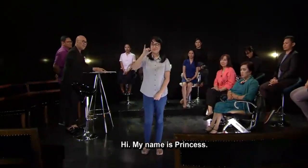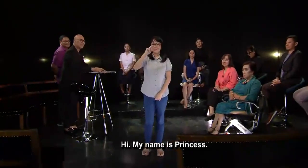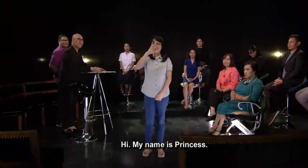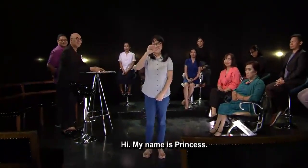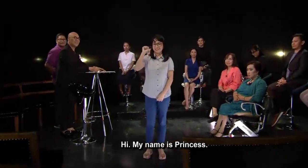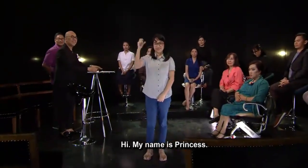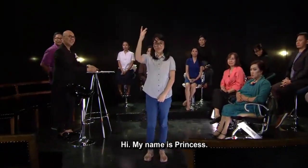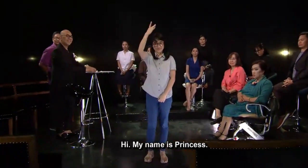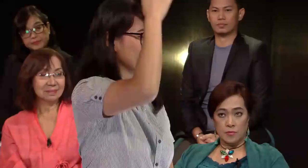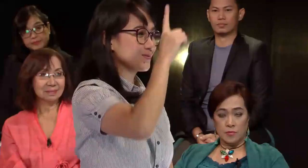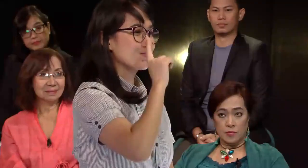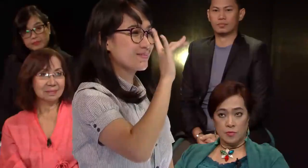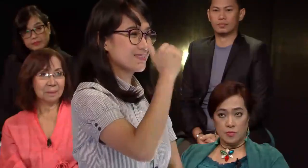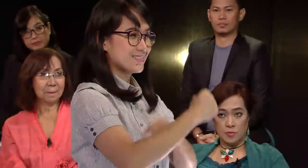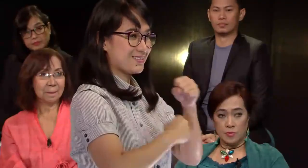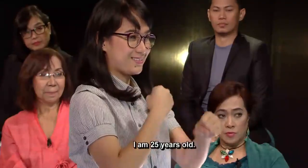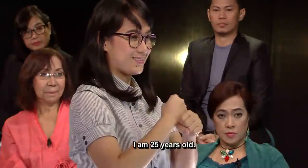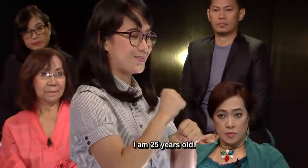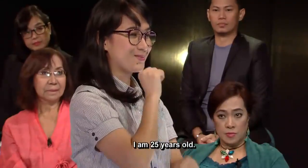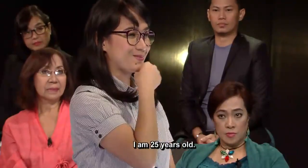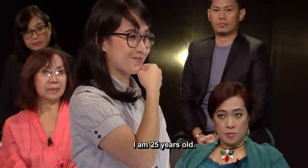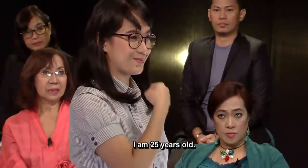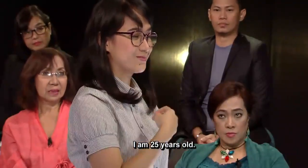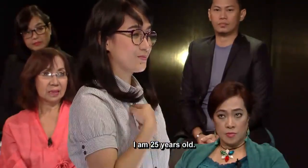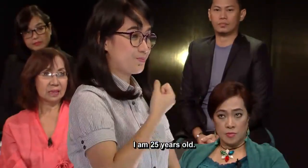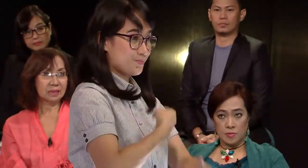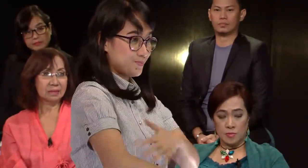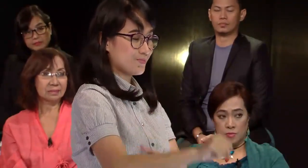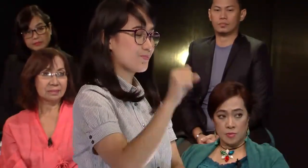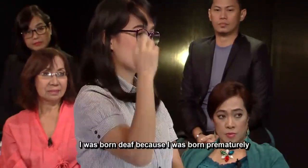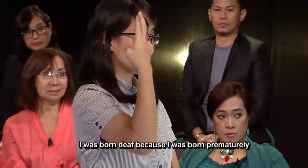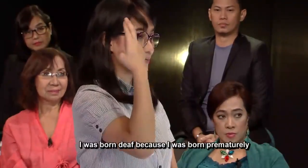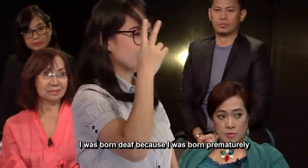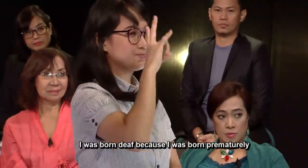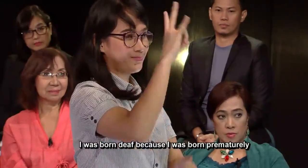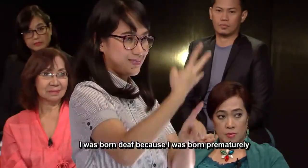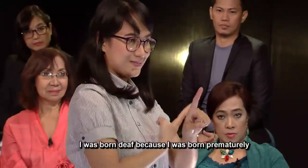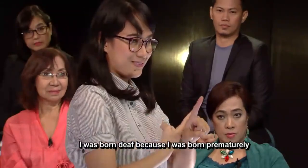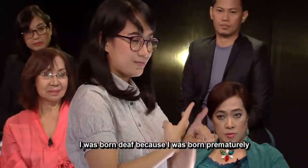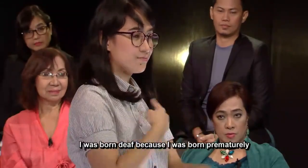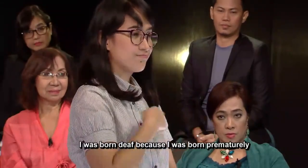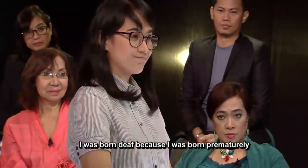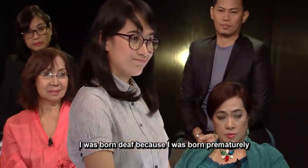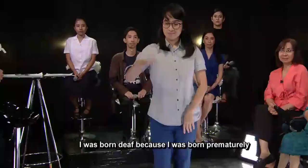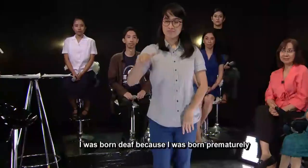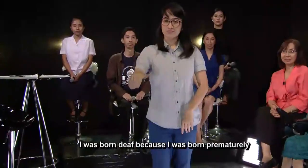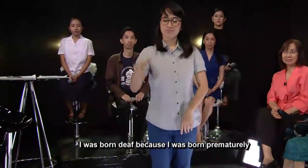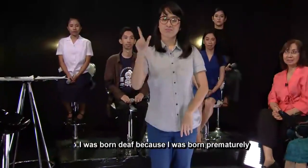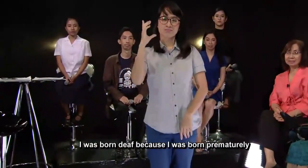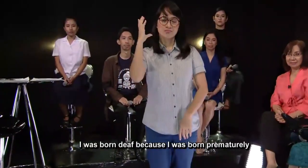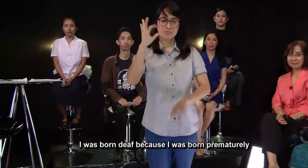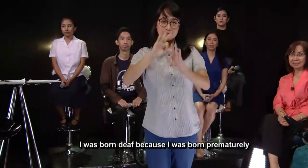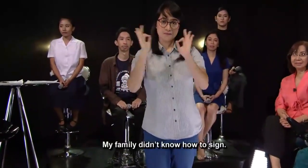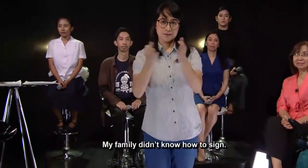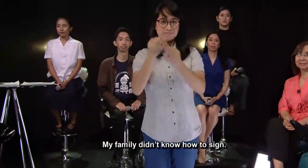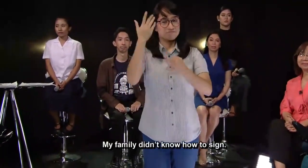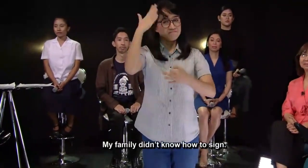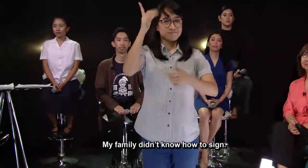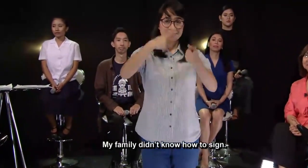Hi, my name is Princess. I'm 25 years old. I was born deaf because I was born